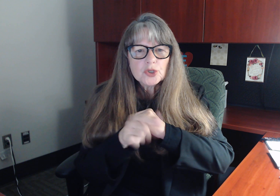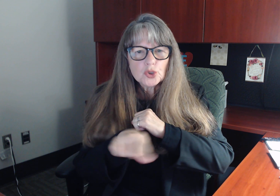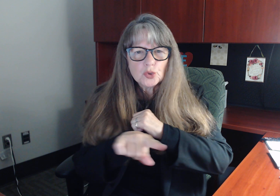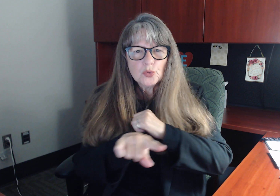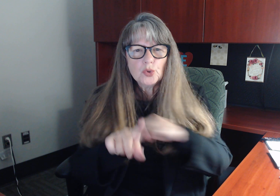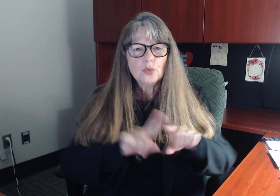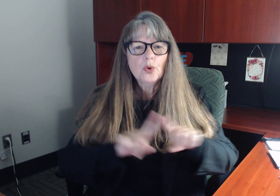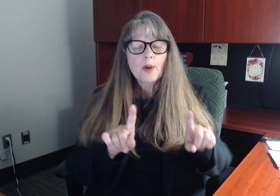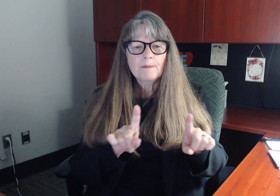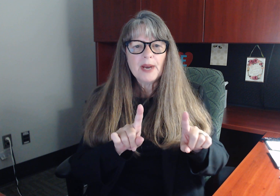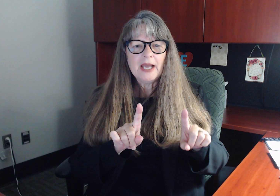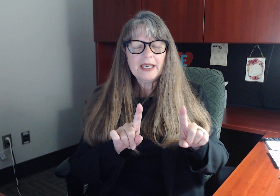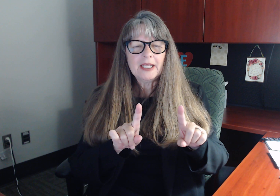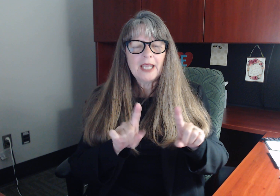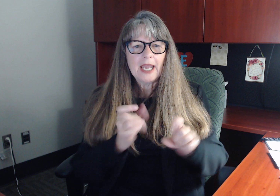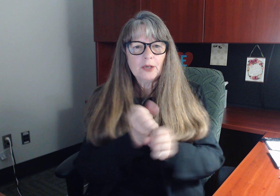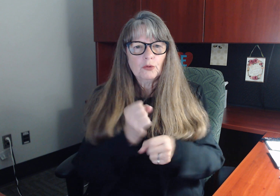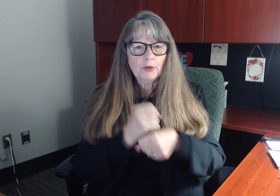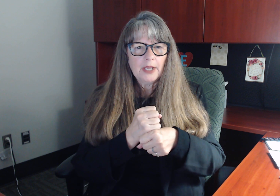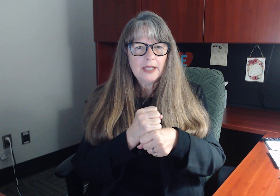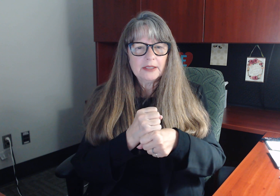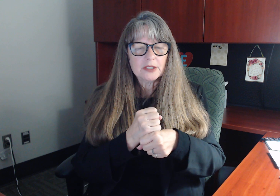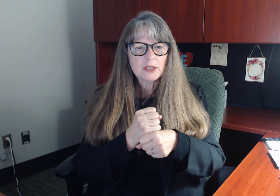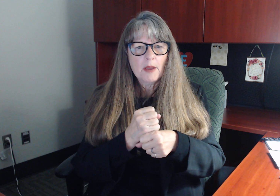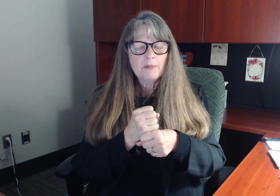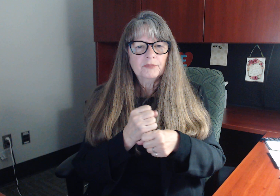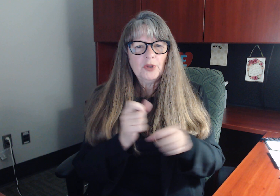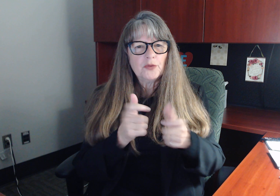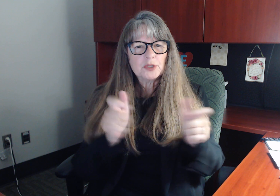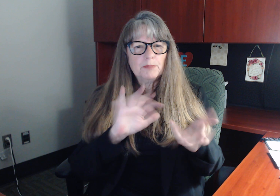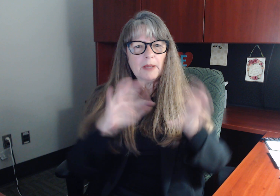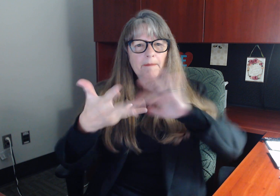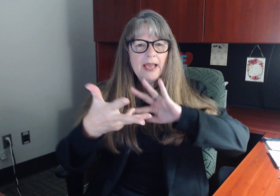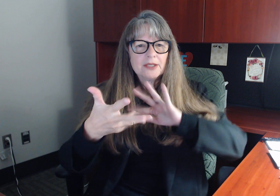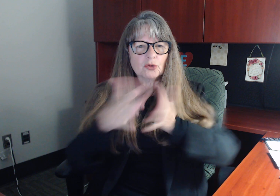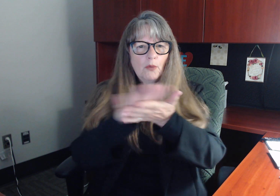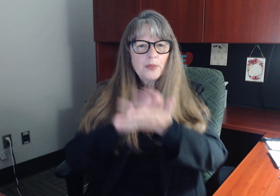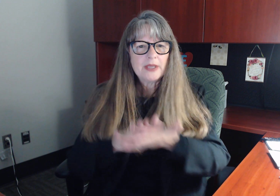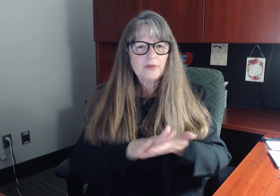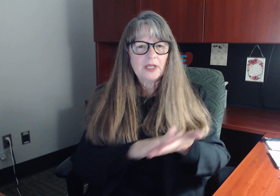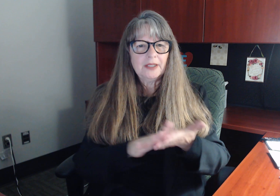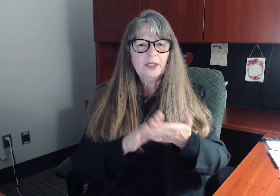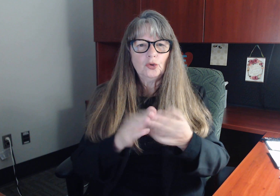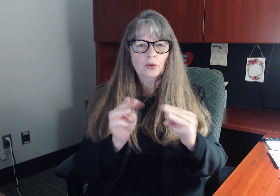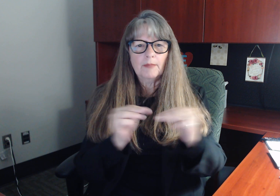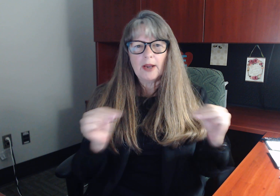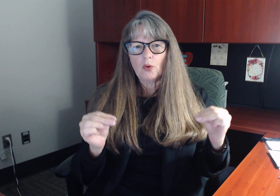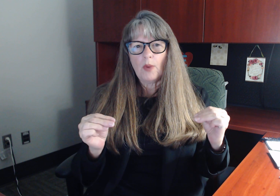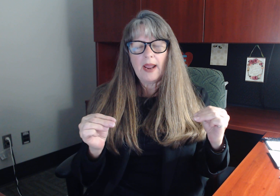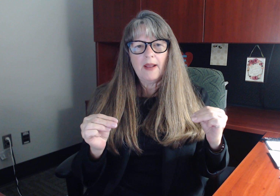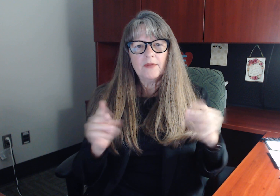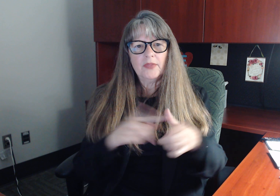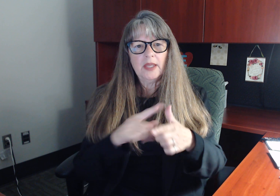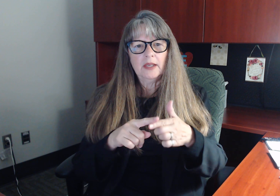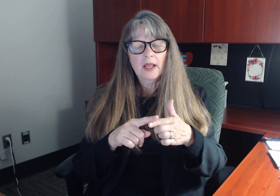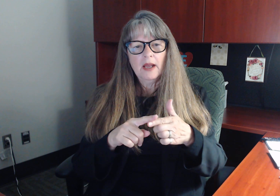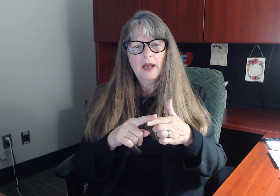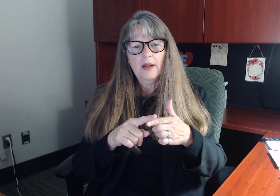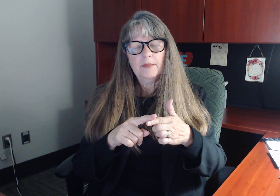to you, but it can create this, this big mess, and you're always having to clean your microwave, and then it